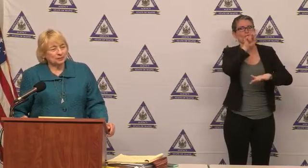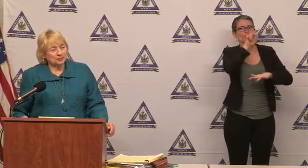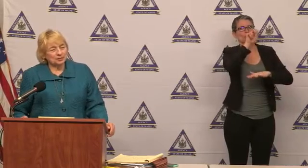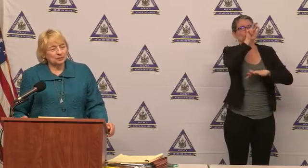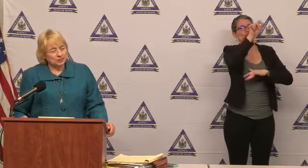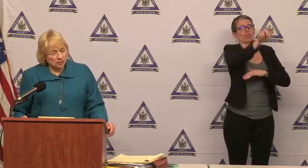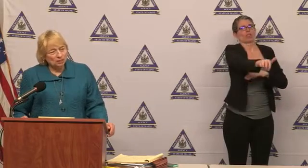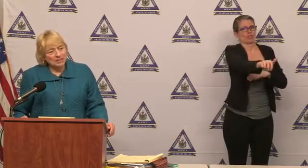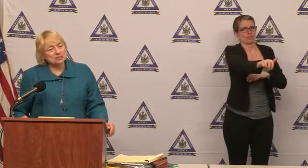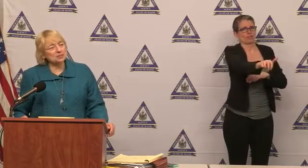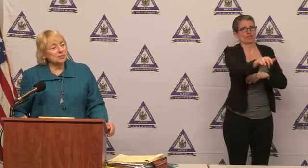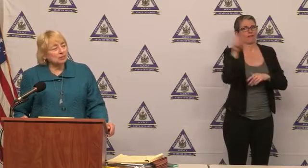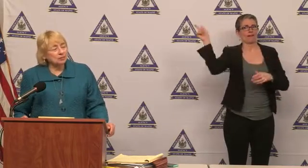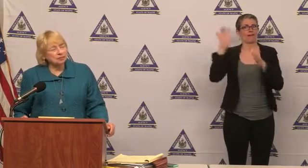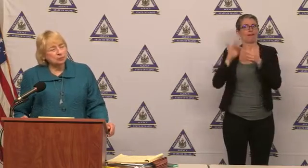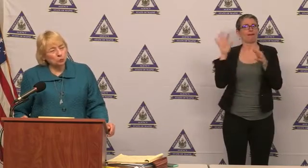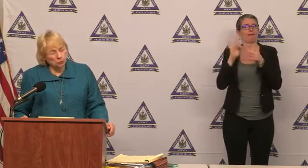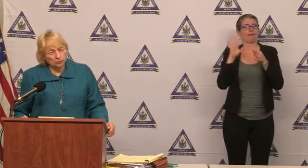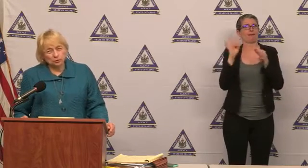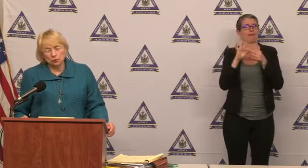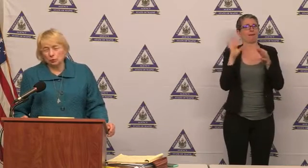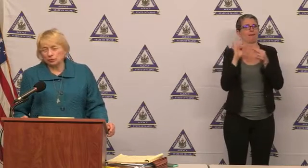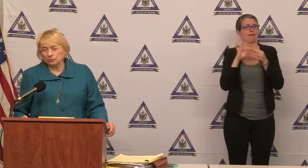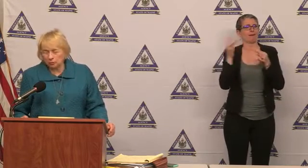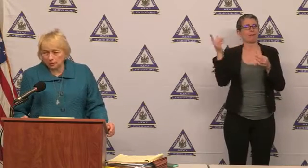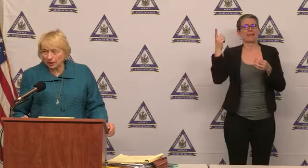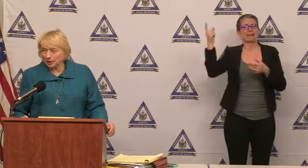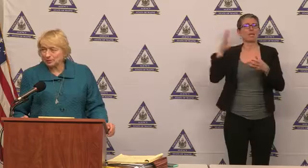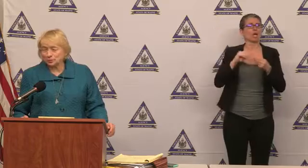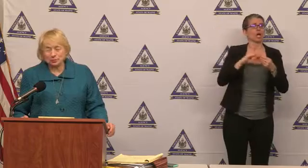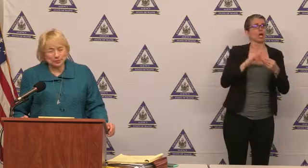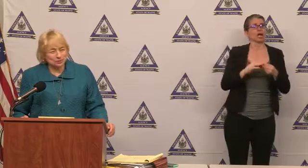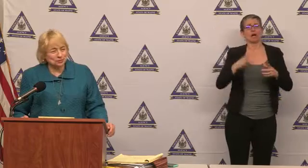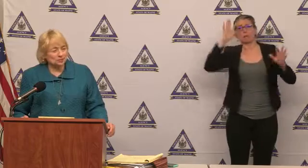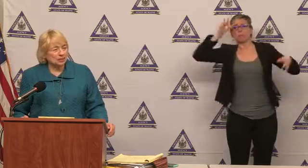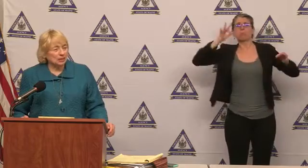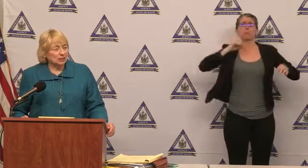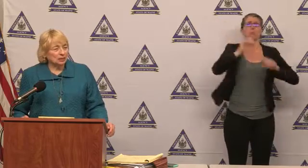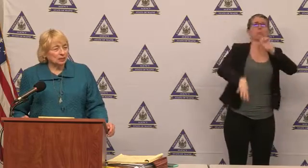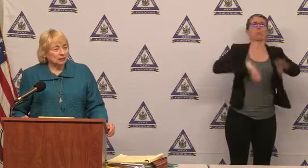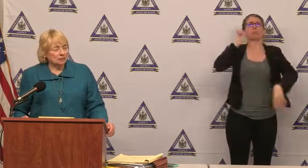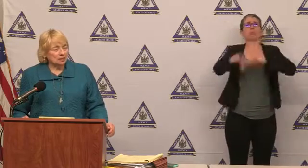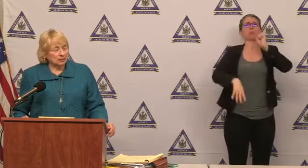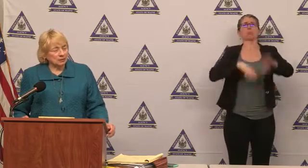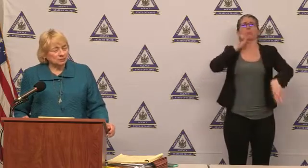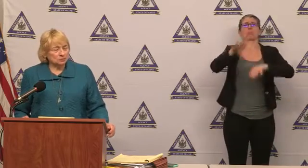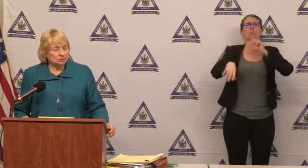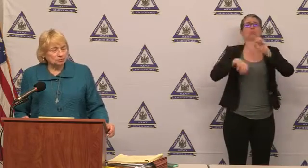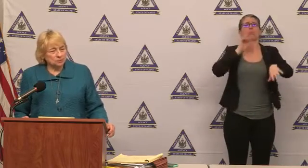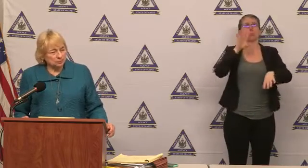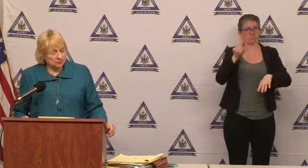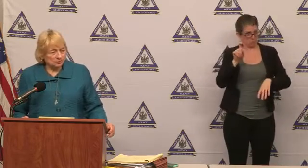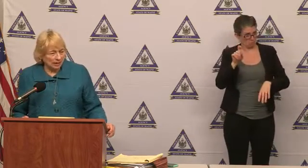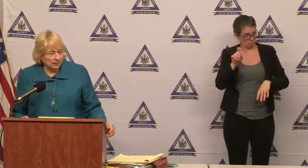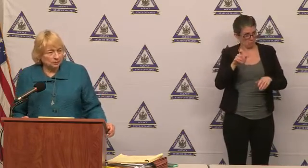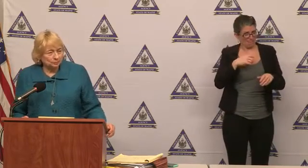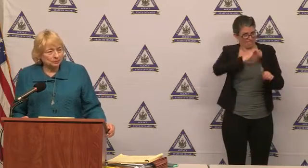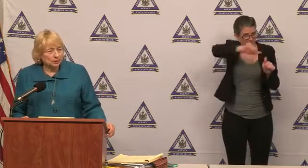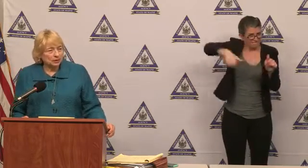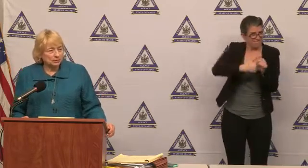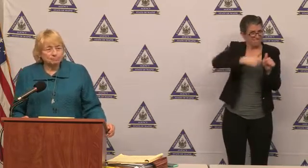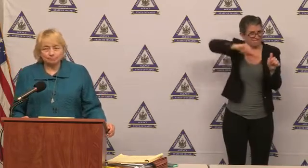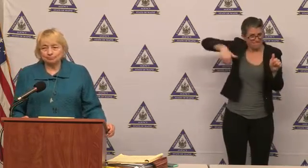does not rise to the level of an order or a forecast or a prediction. of substantive value.